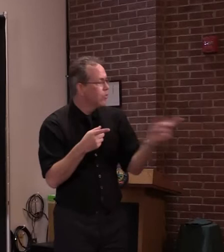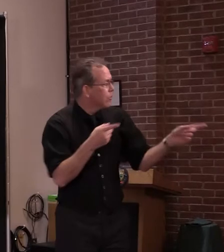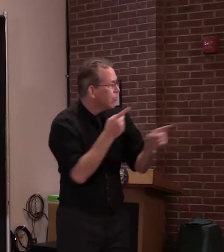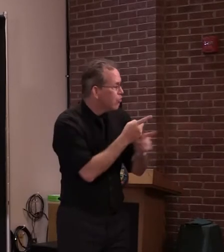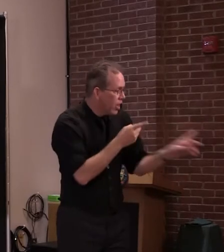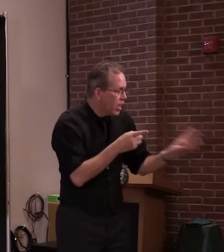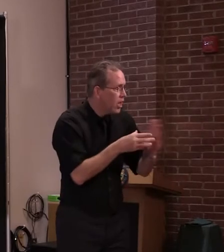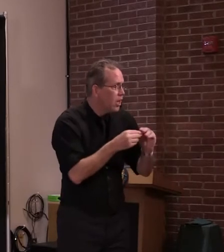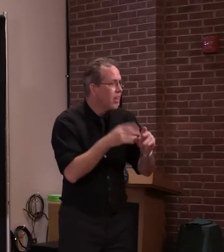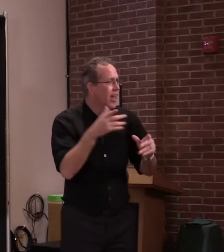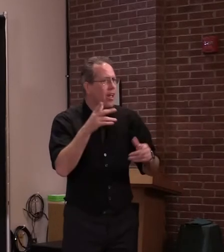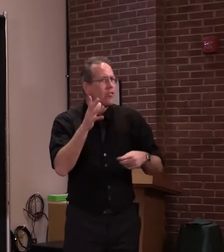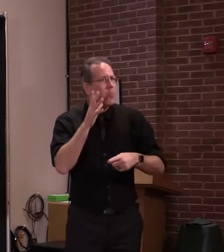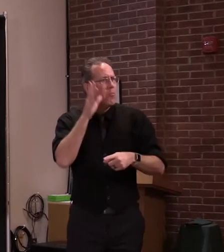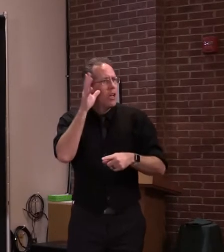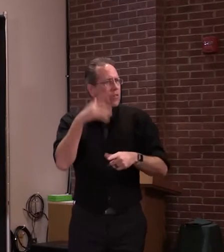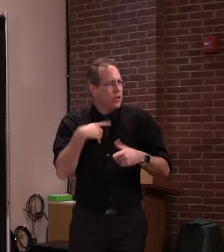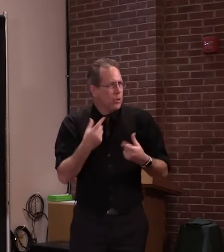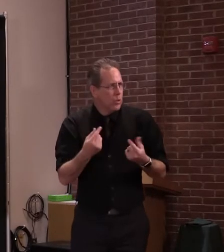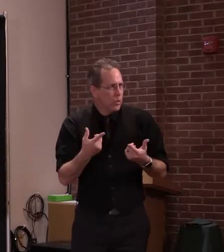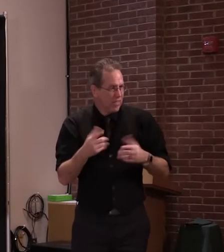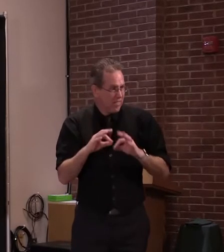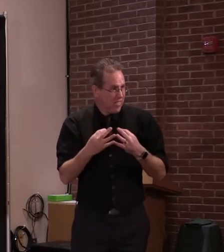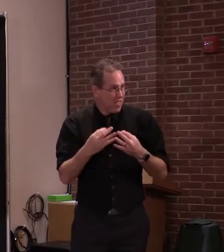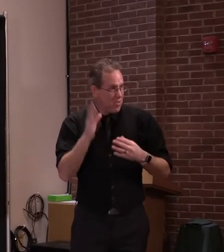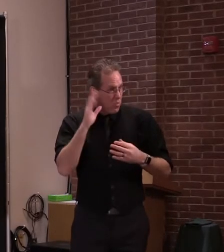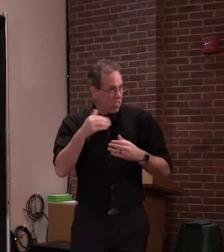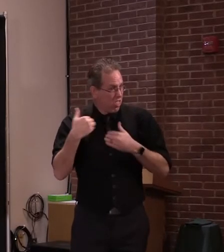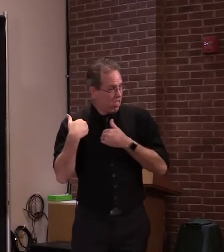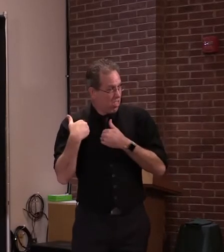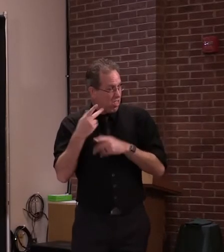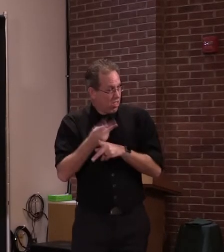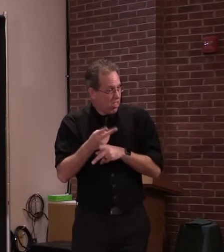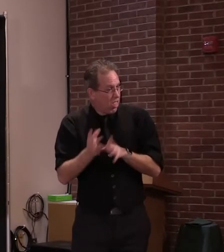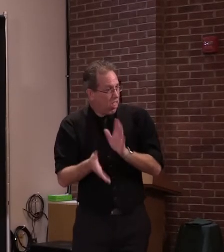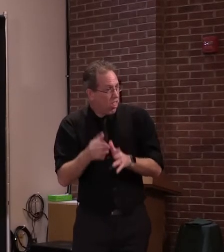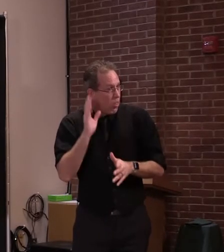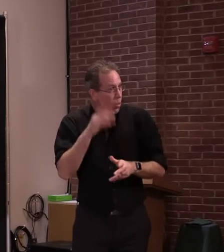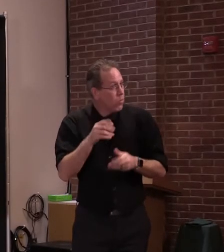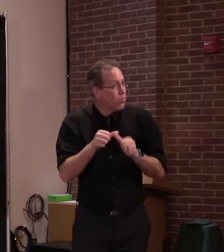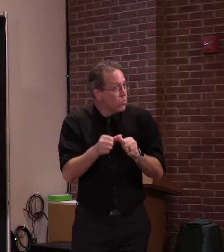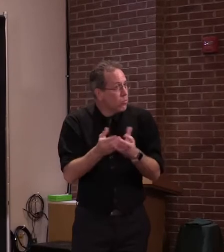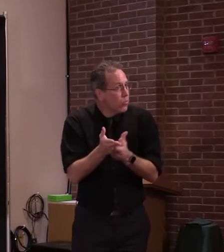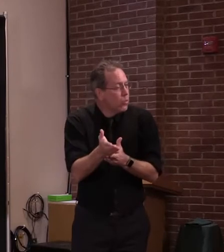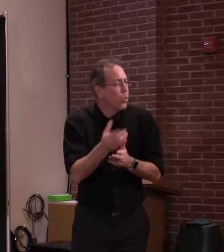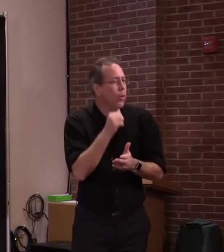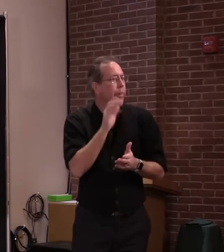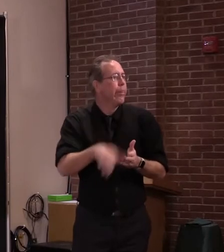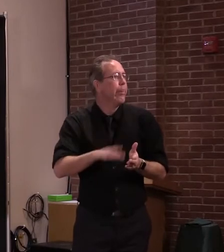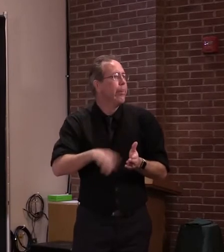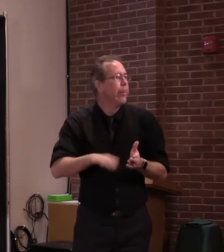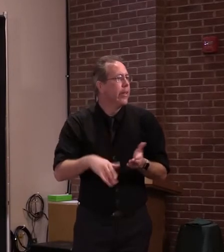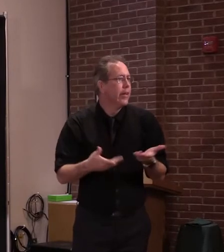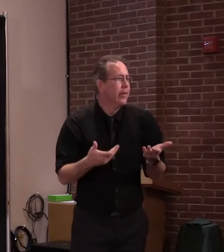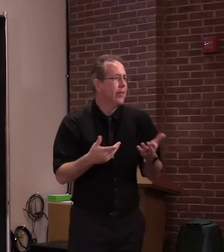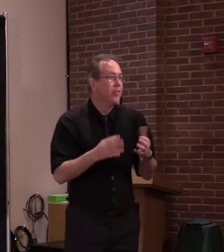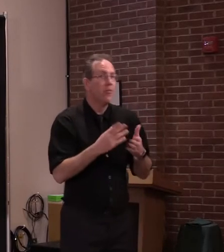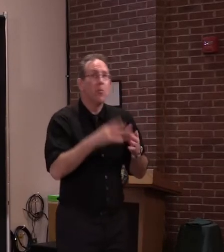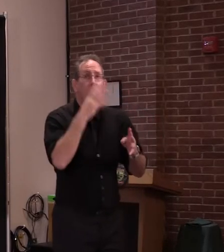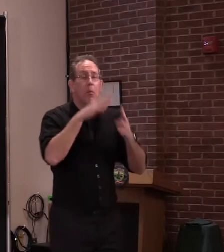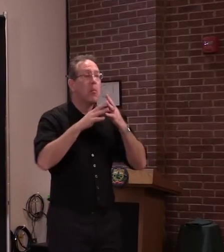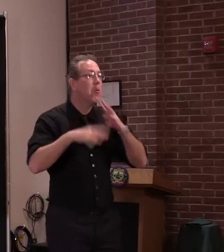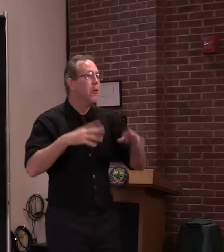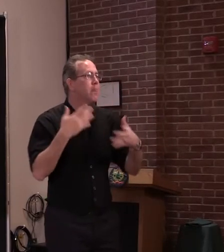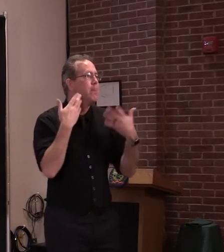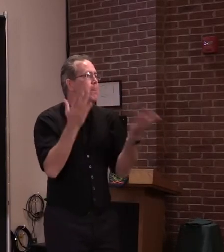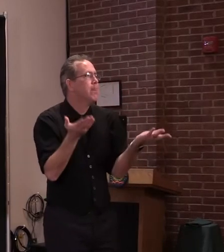about families maybe not following guidelines, but that is already happening. And so what we know about are close